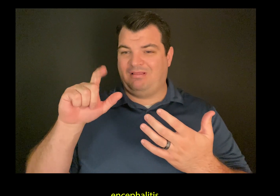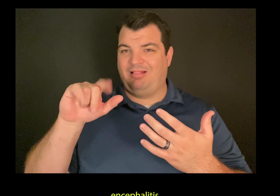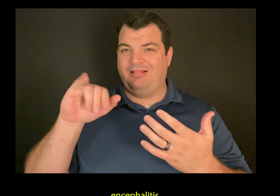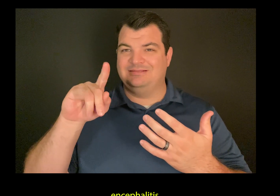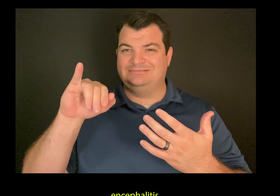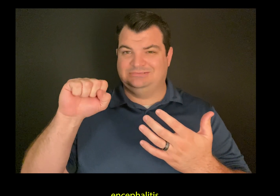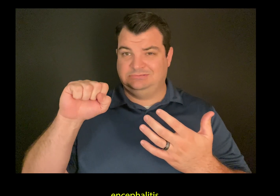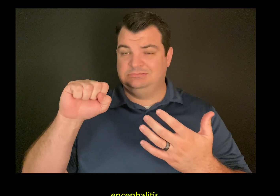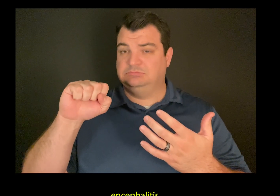encephalitis,